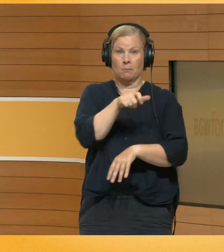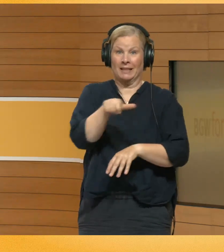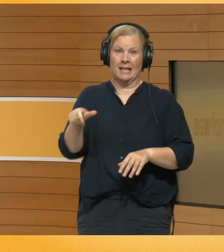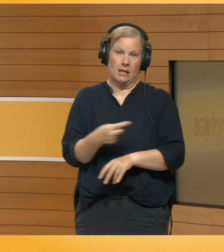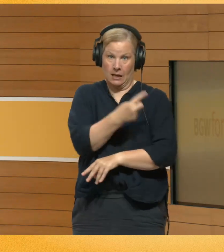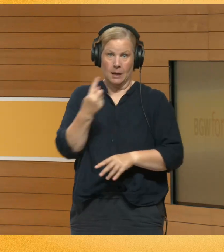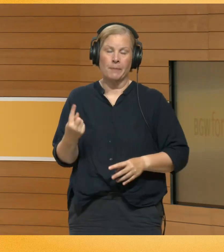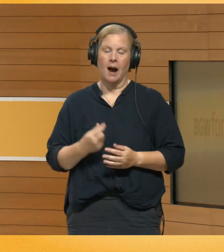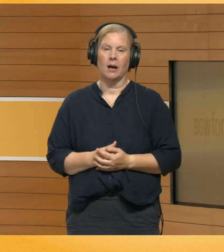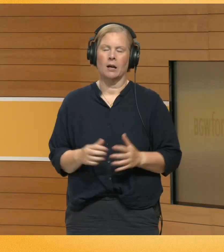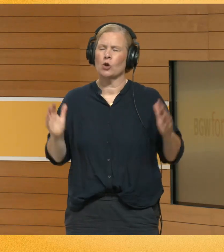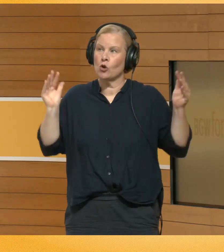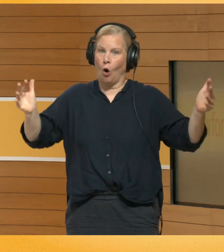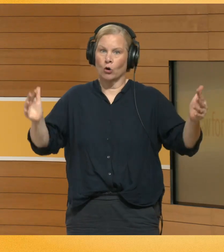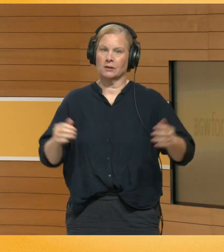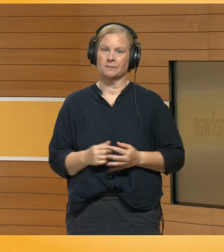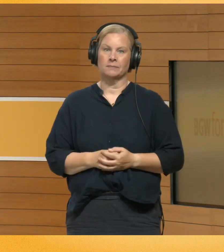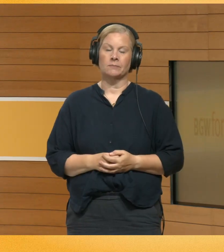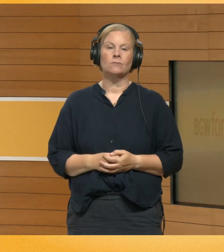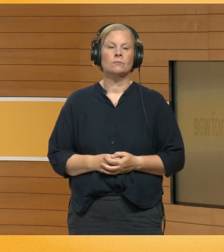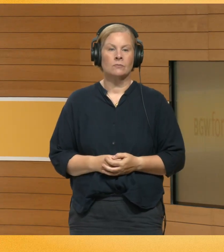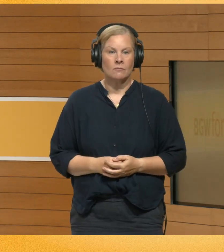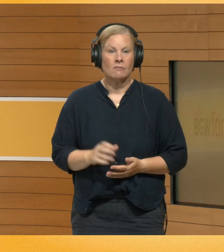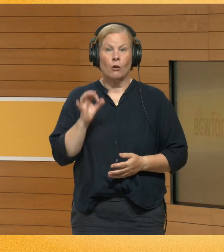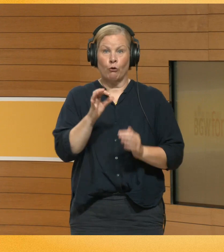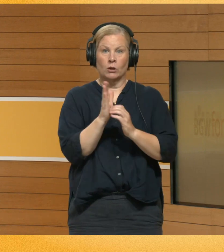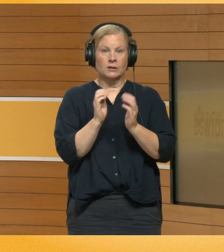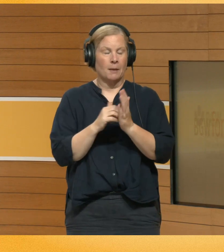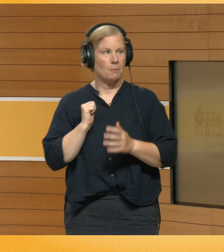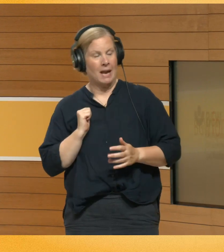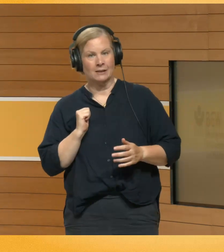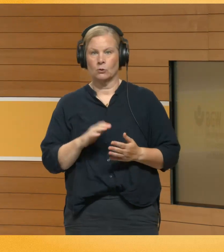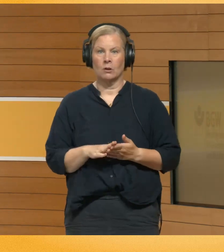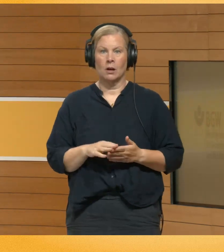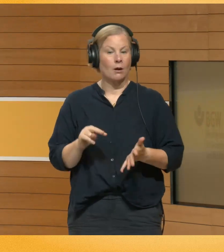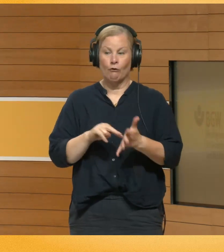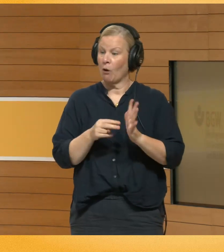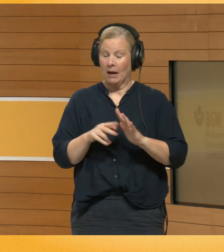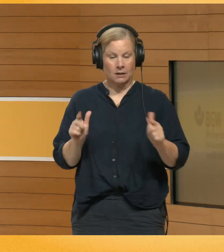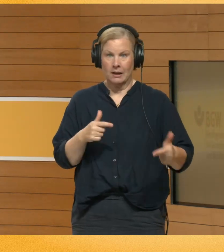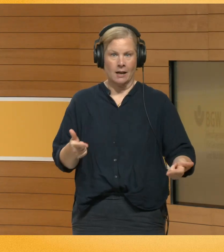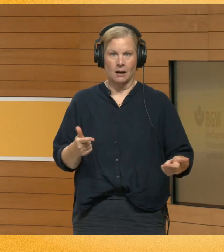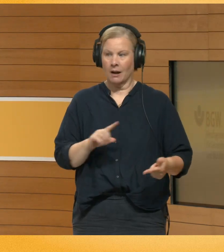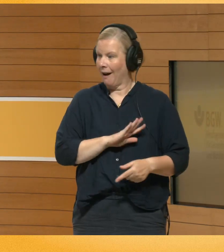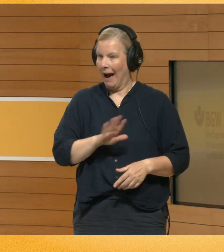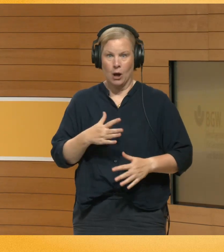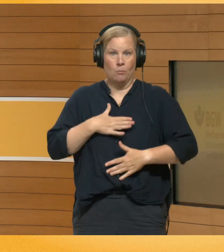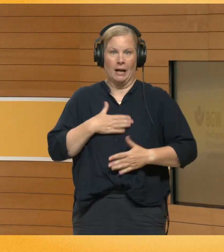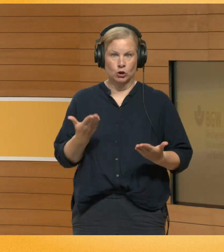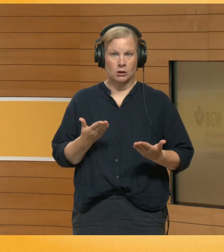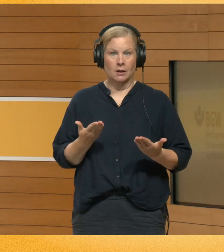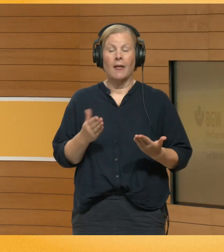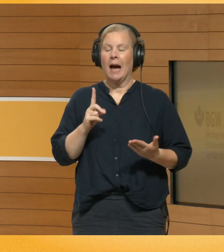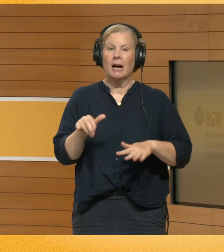was a huge burden for the system. We were not prepared. No one was prepared in the world. But New York City was the epicenter of